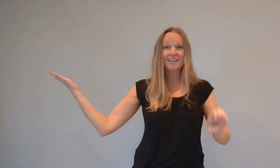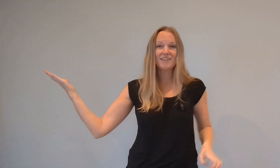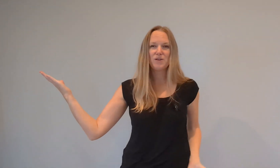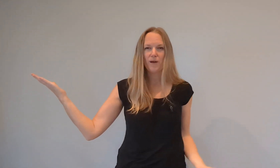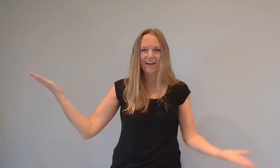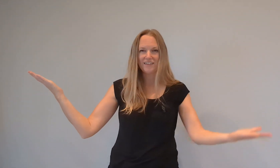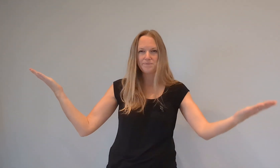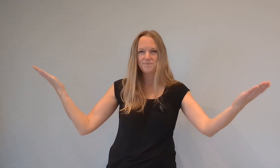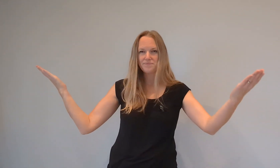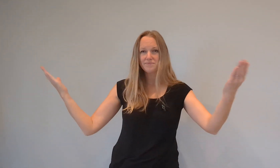Emmanuel.